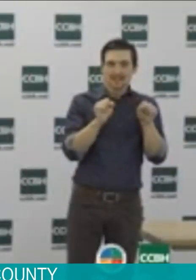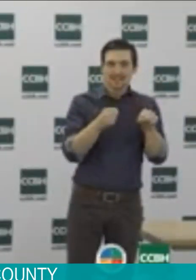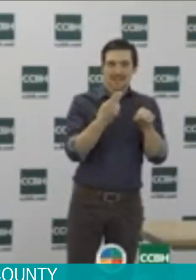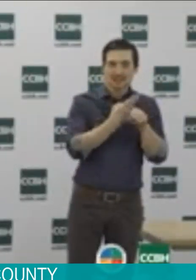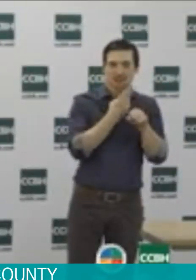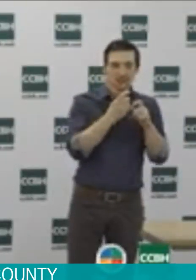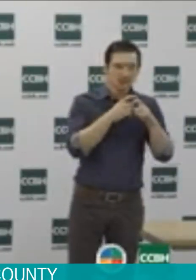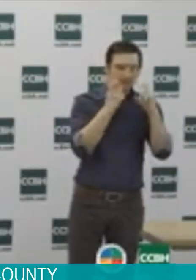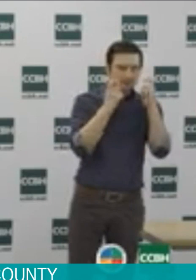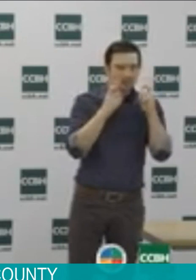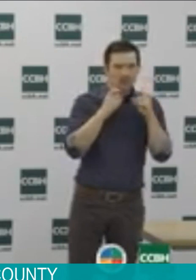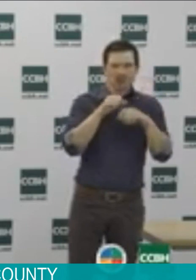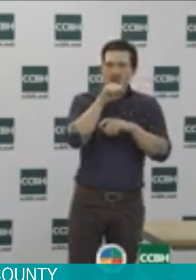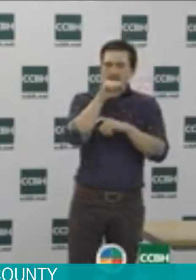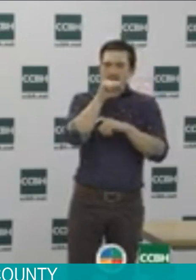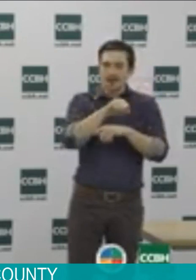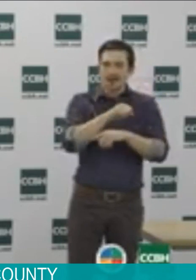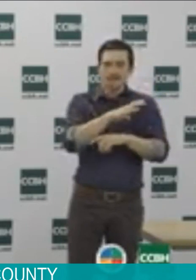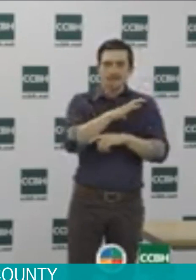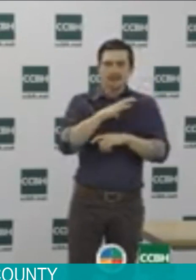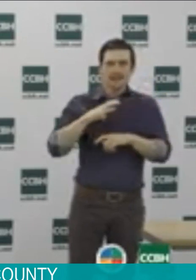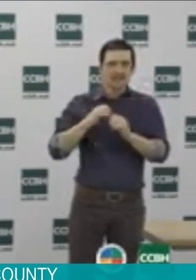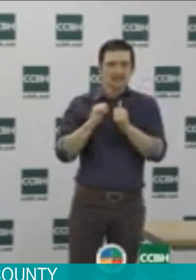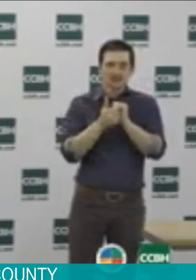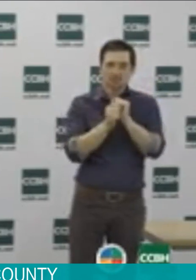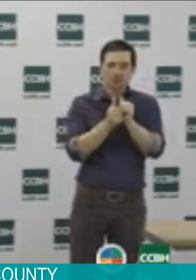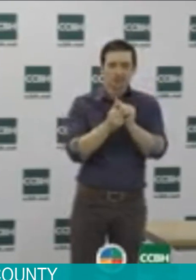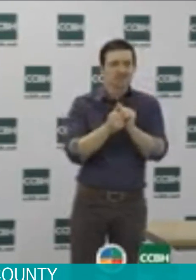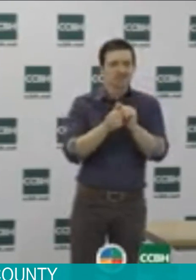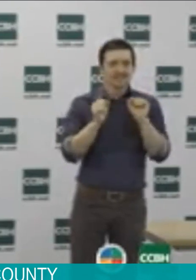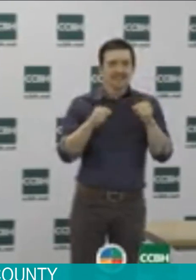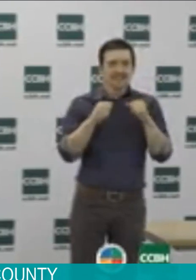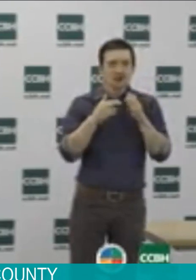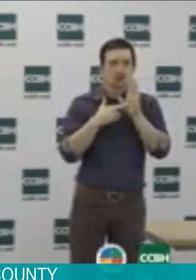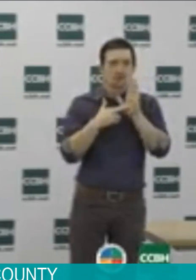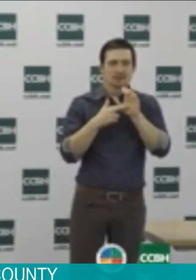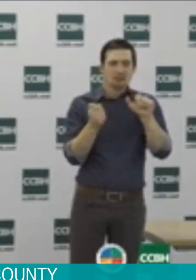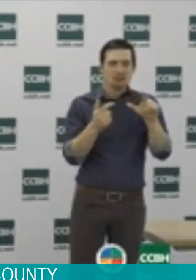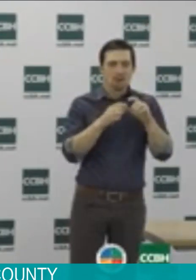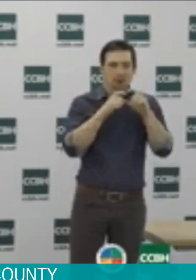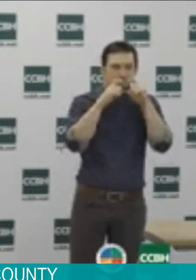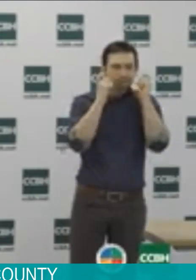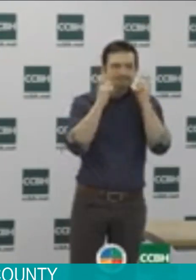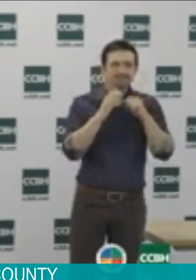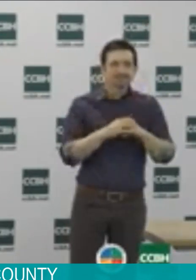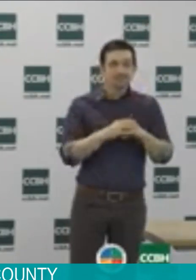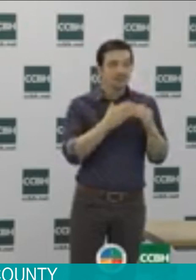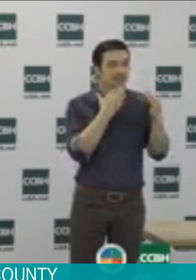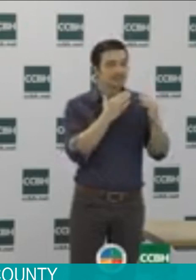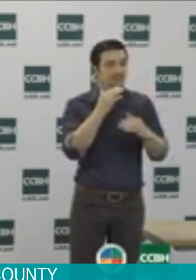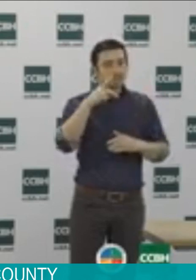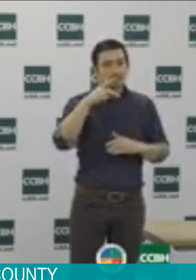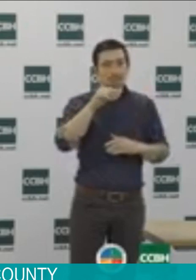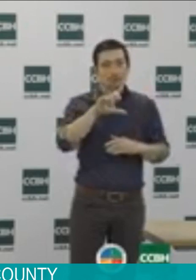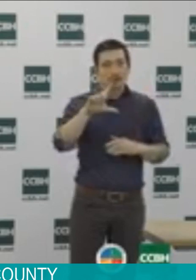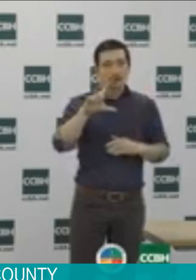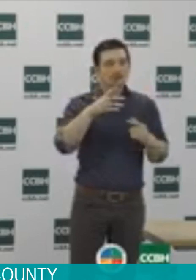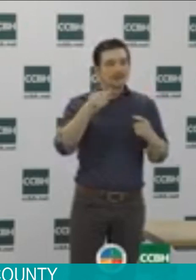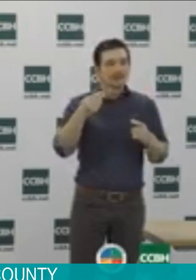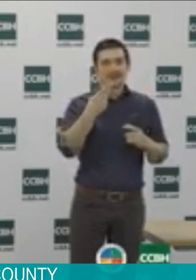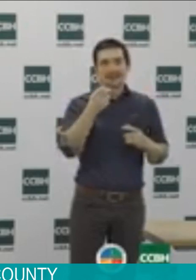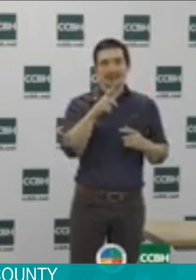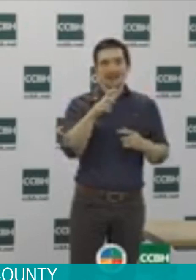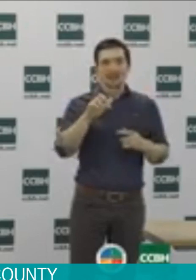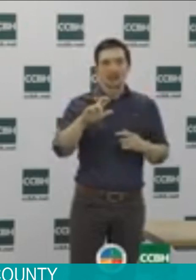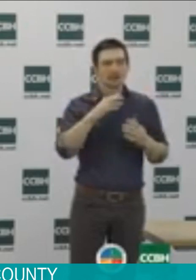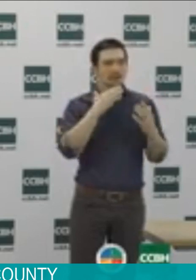represent, as a lifelong Cleveland sports fans, all my favorite teams shortly. So I'd like to thank Paul and Heather. Again,